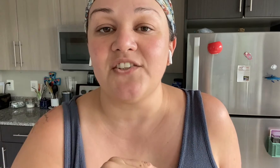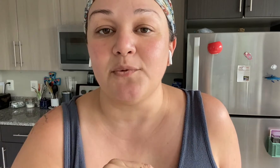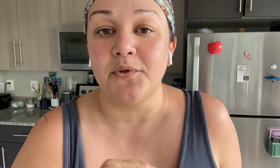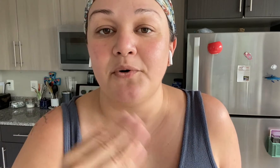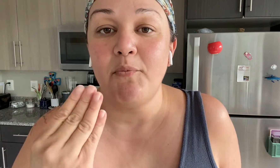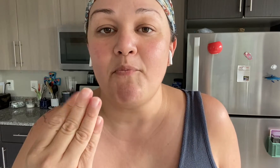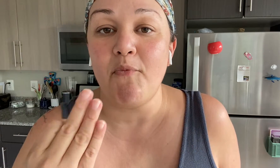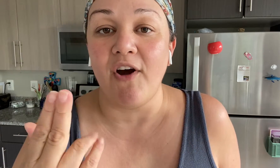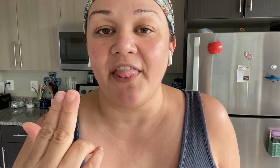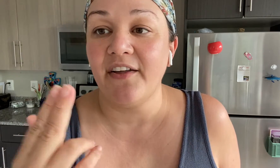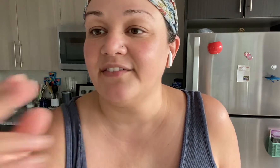Vegetable broth.